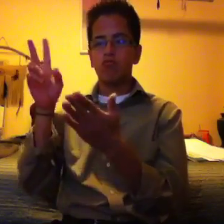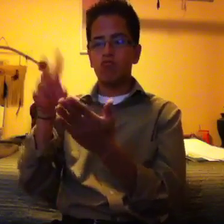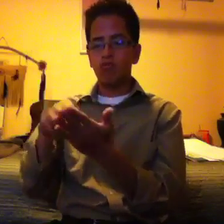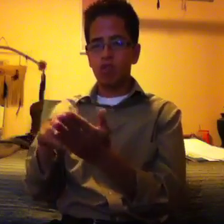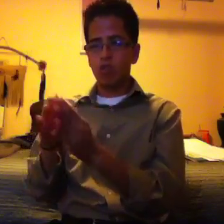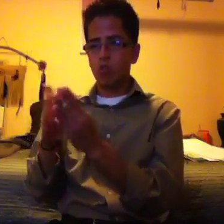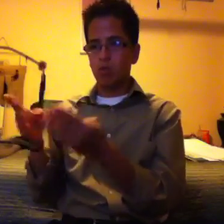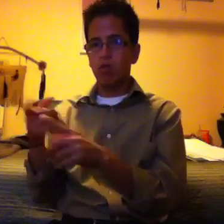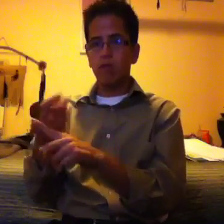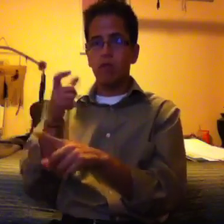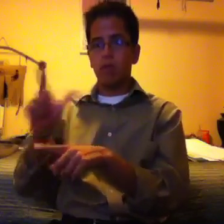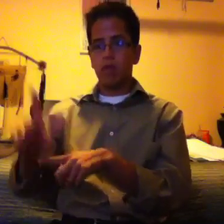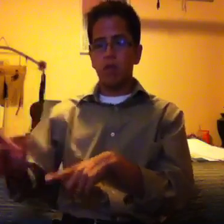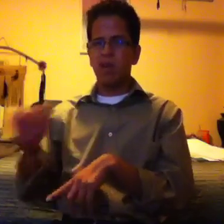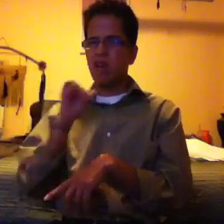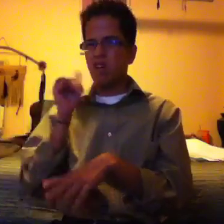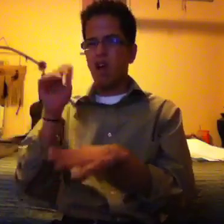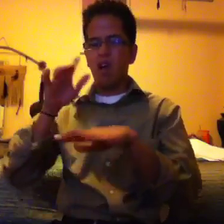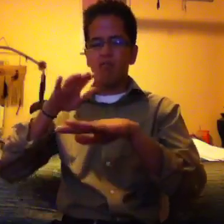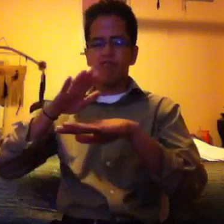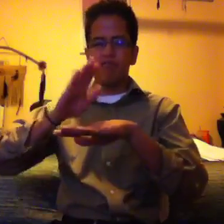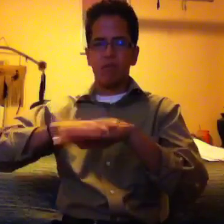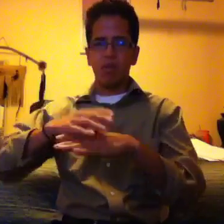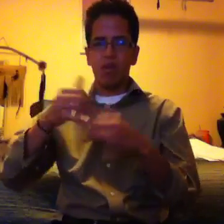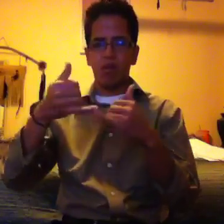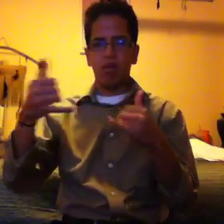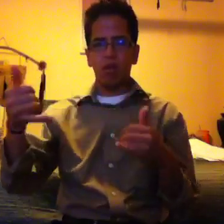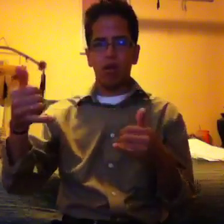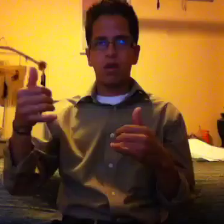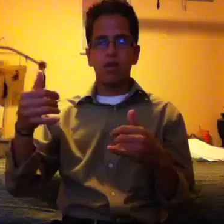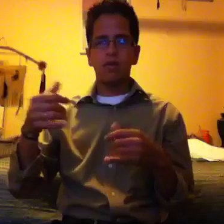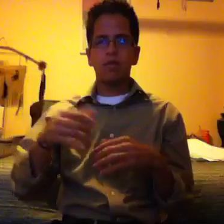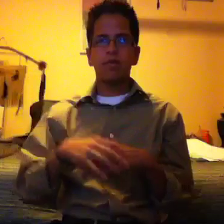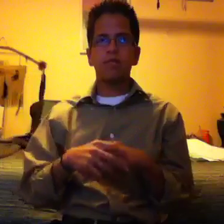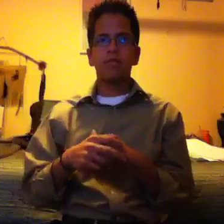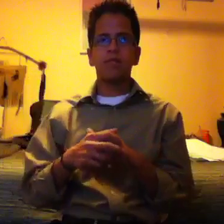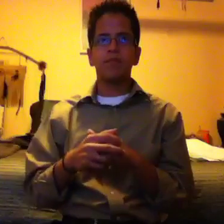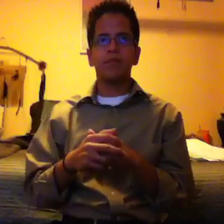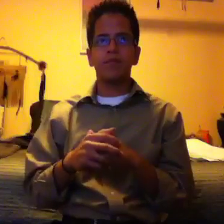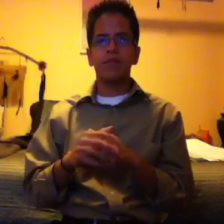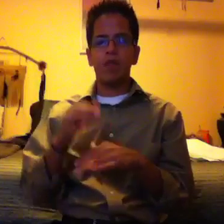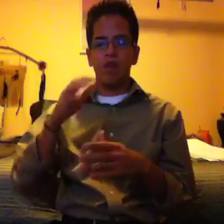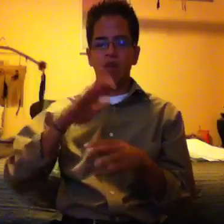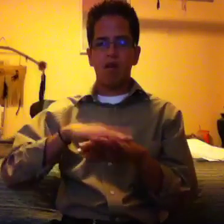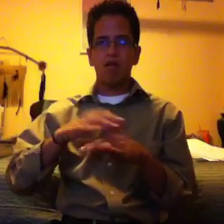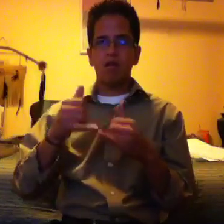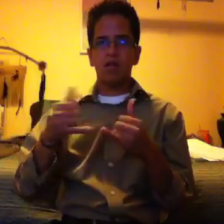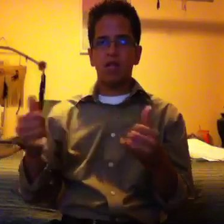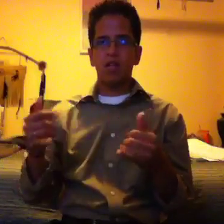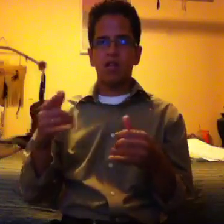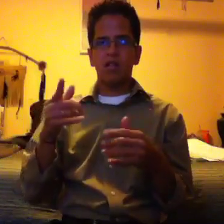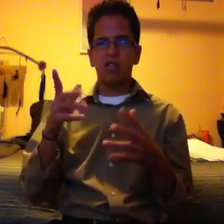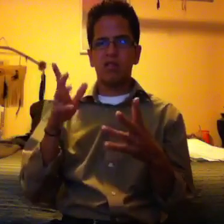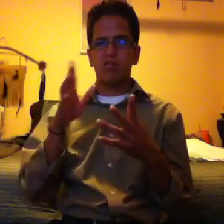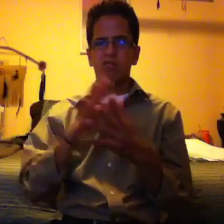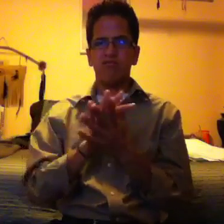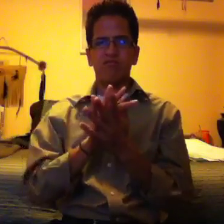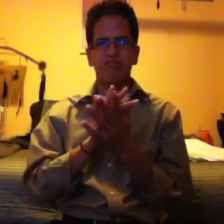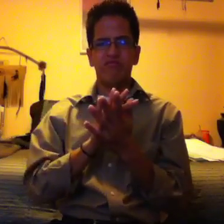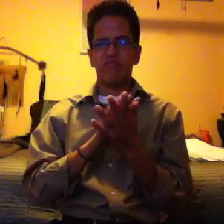like for them to actually go look in journals, newspapers, and magazines. Also, some of the information you get on the